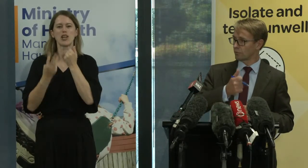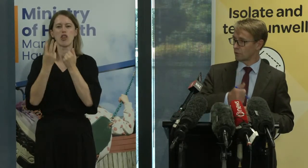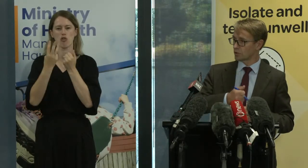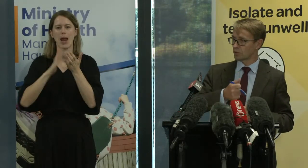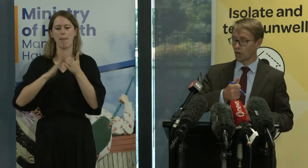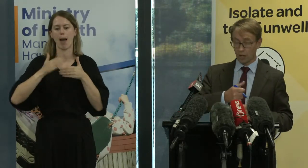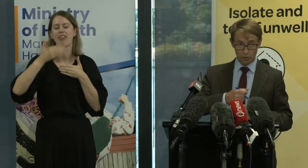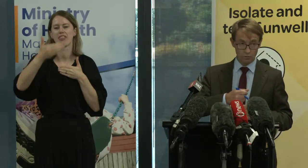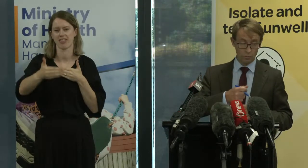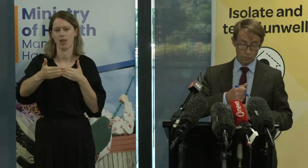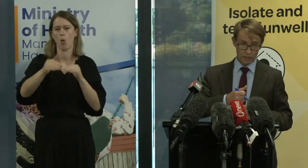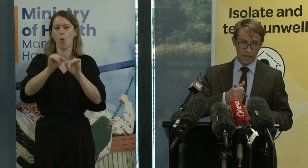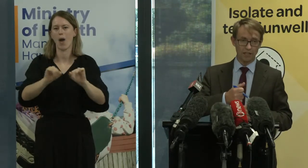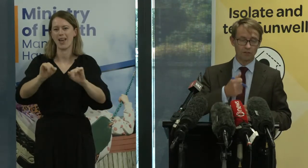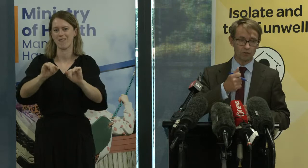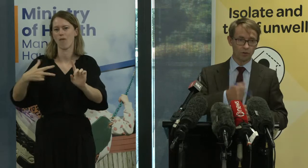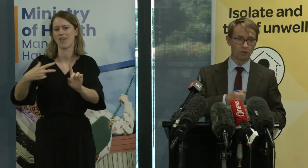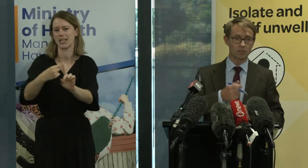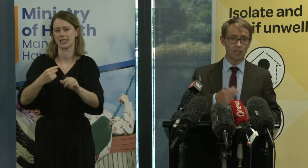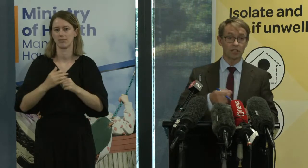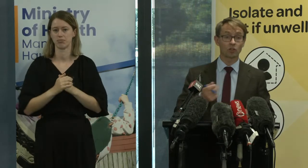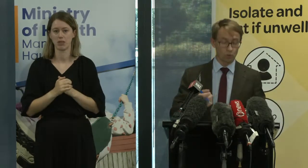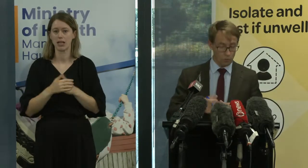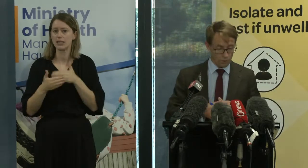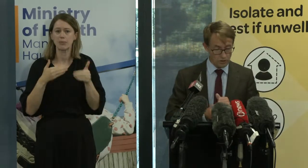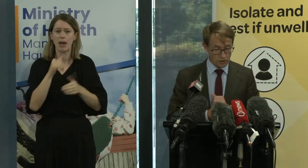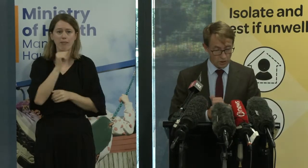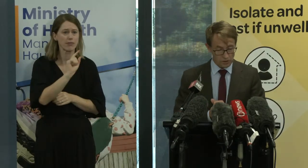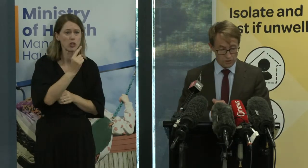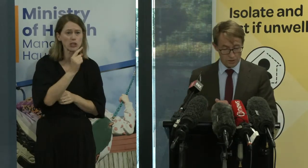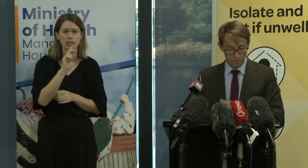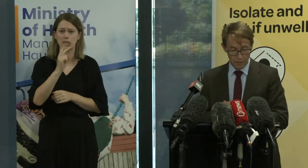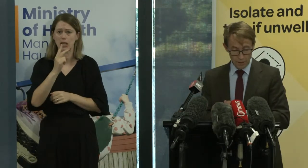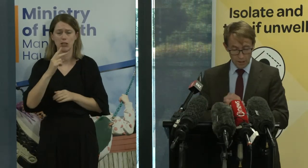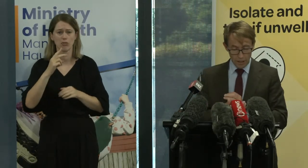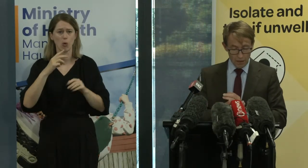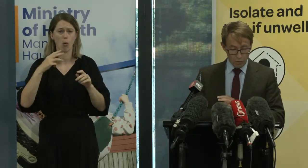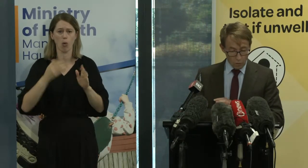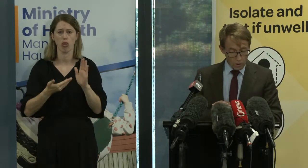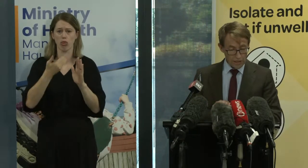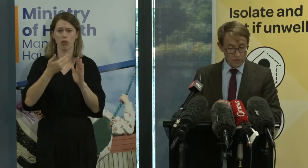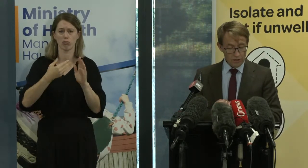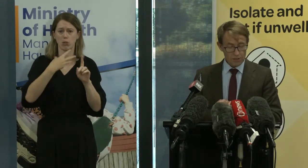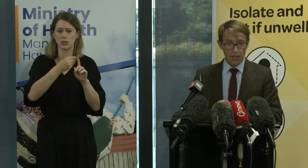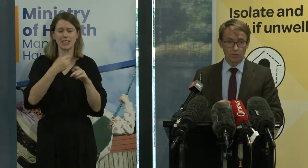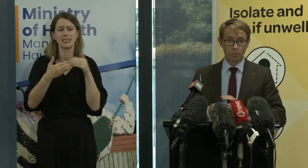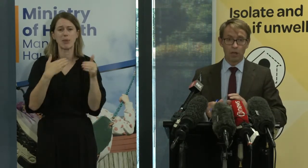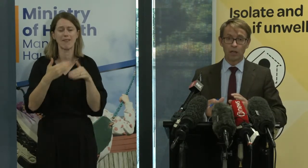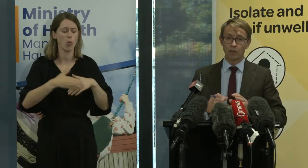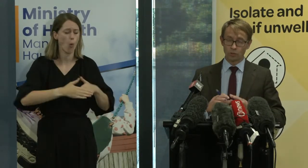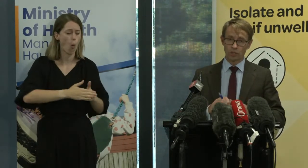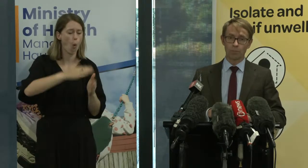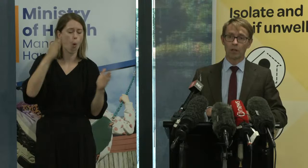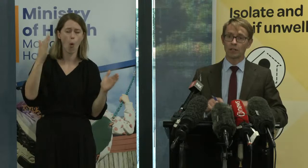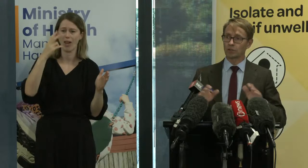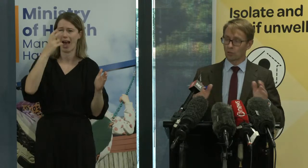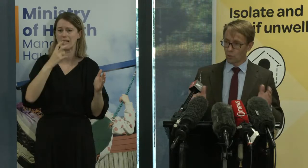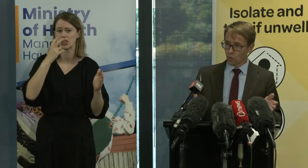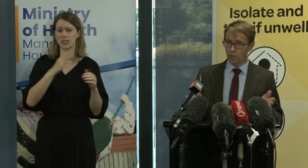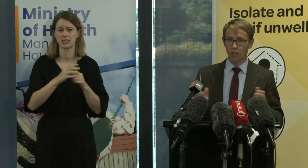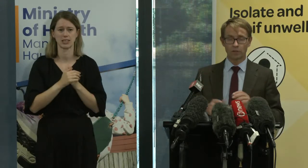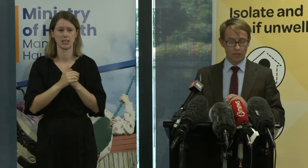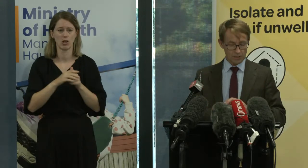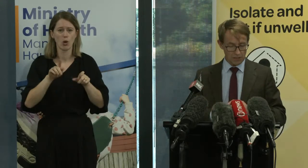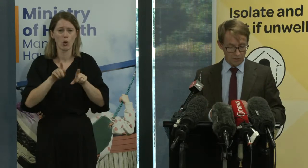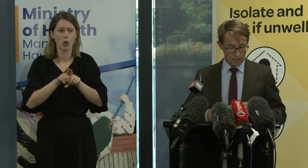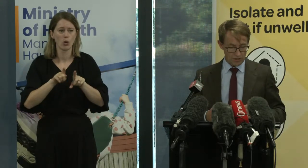after regarding first, second or booster doses for all ages, and it also applies to